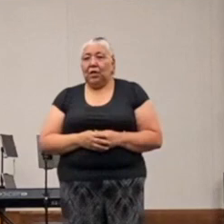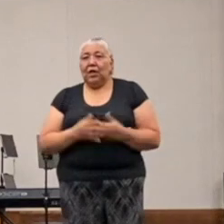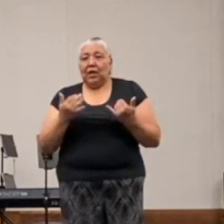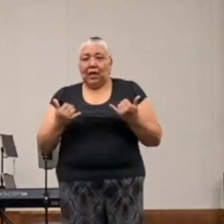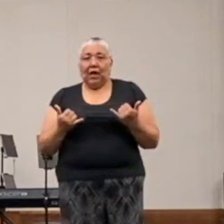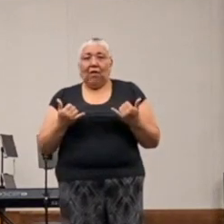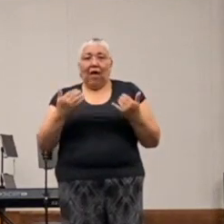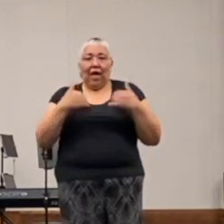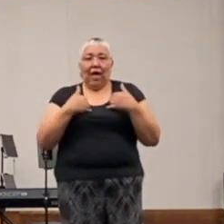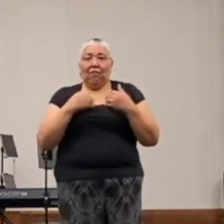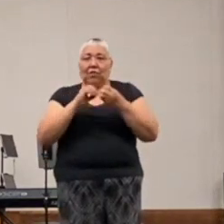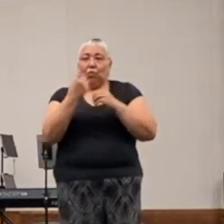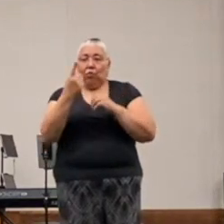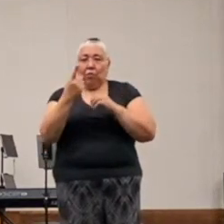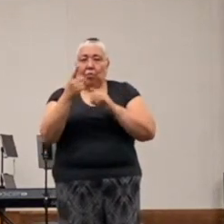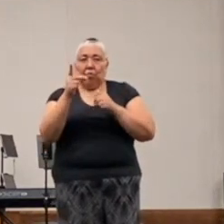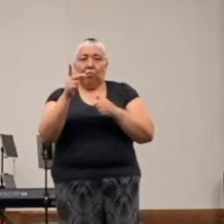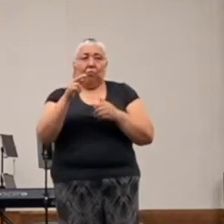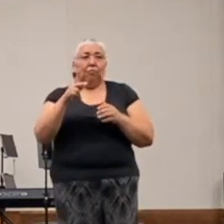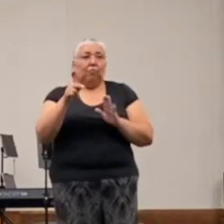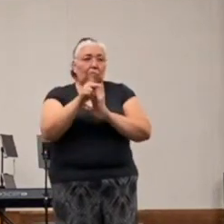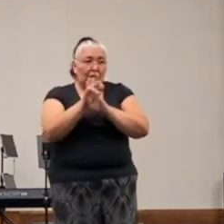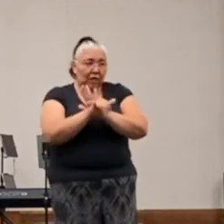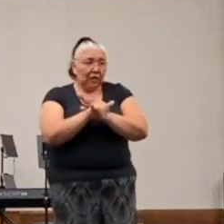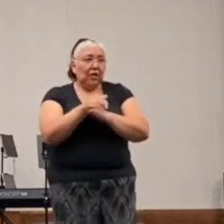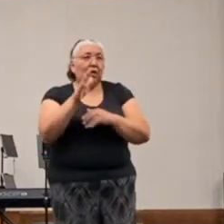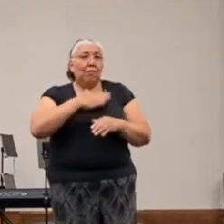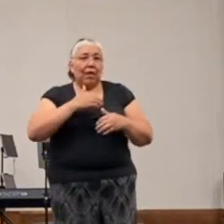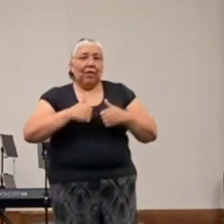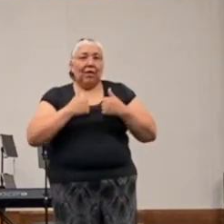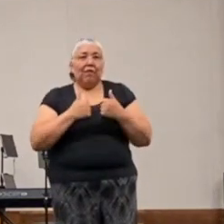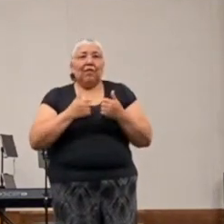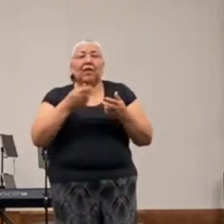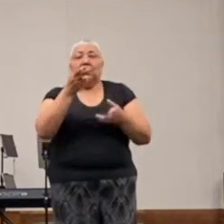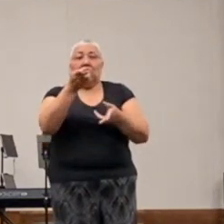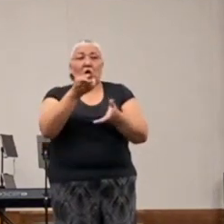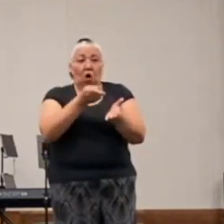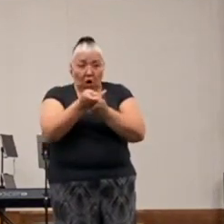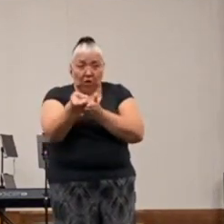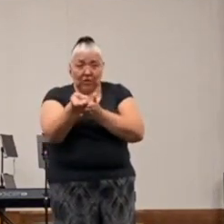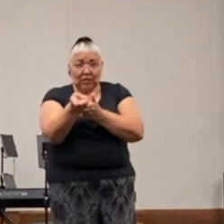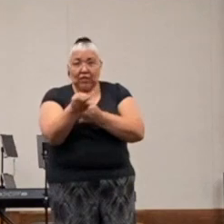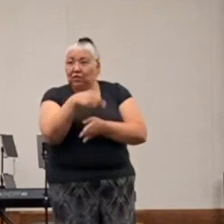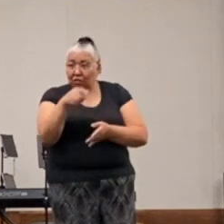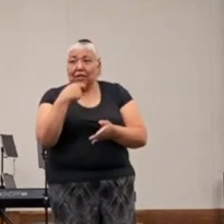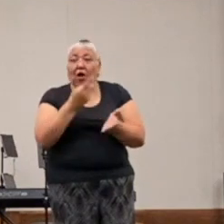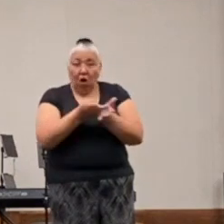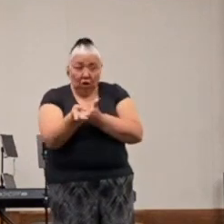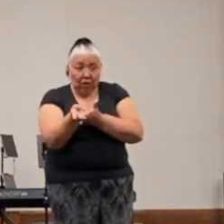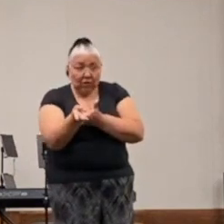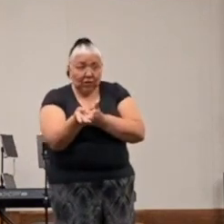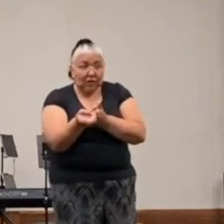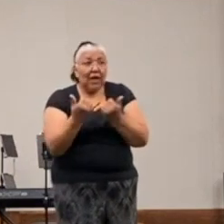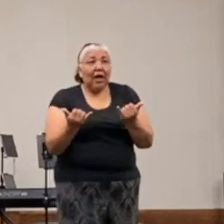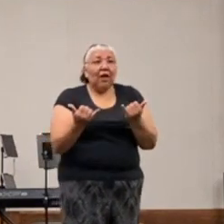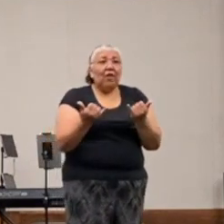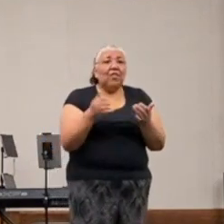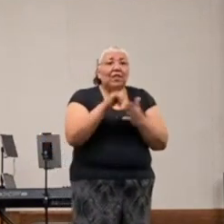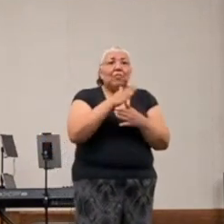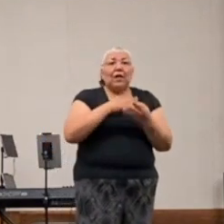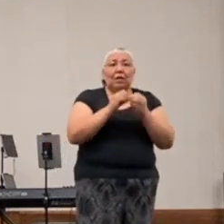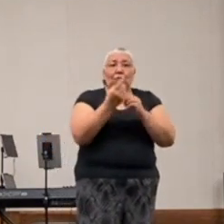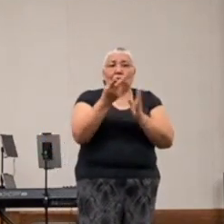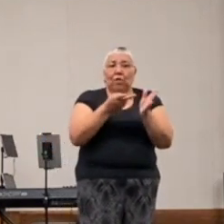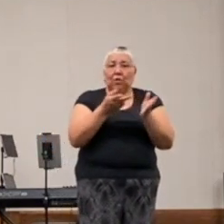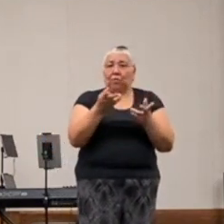I have a number one policy in my life. My number one policy is honesty. Say honesty. Honest. That's it. That's my number one policy.